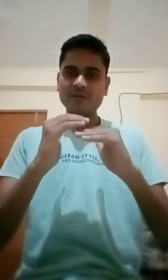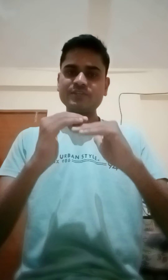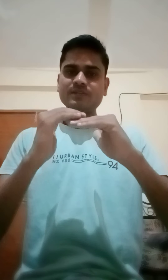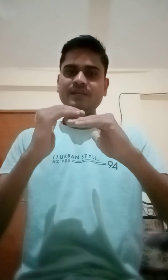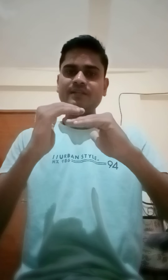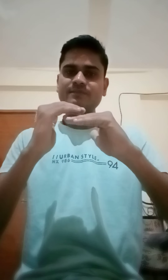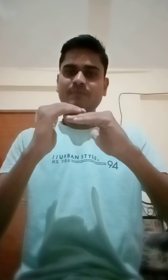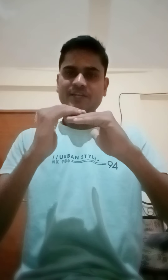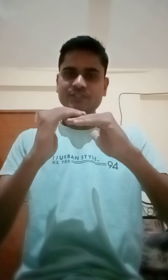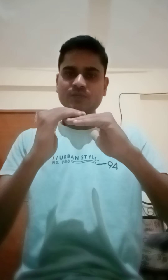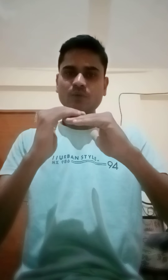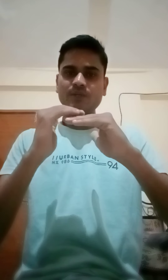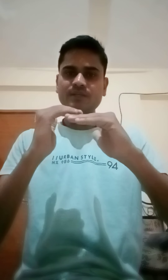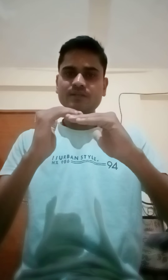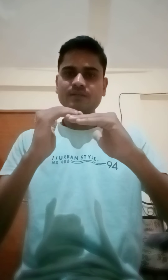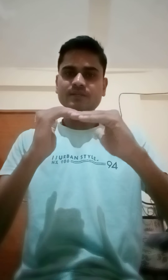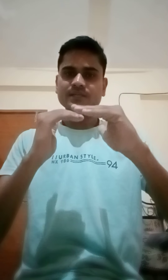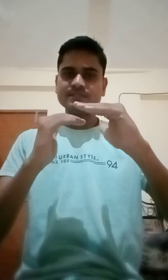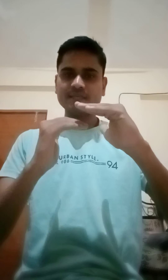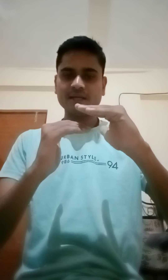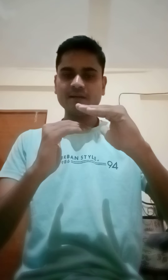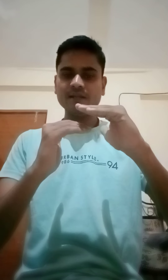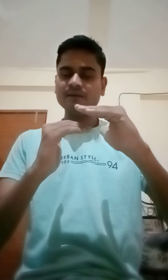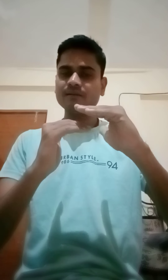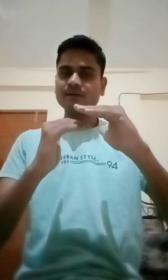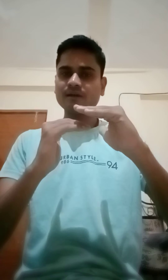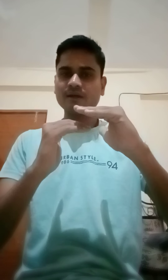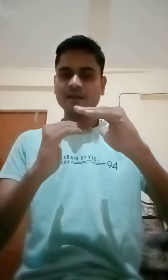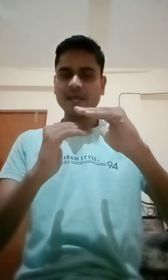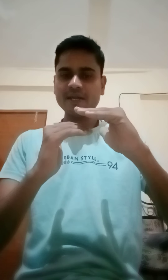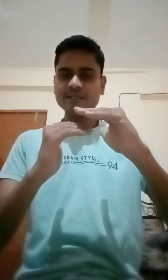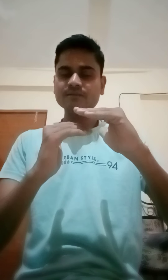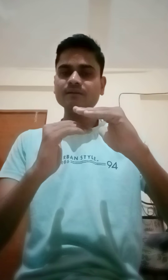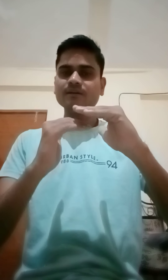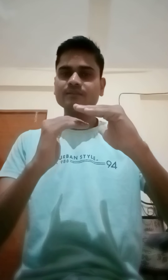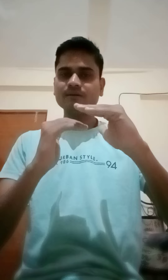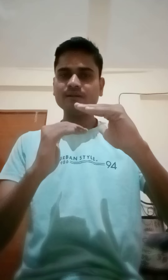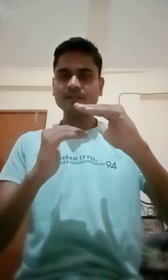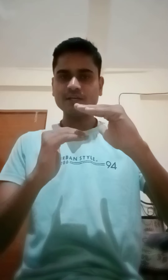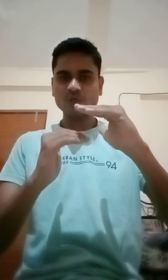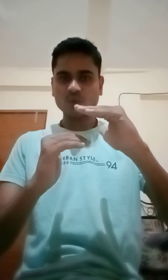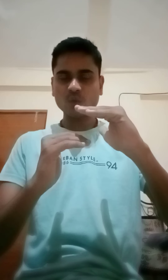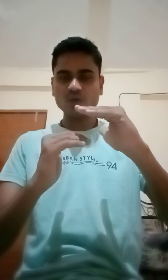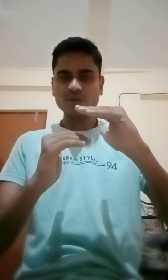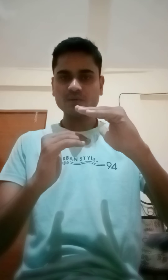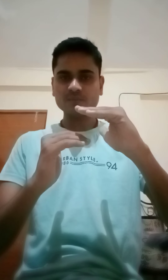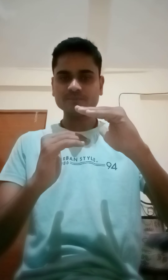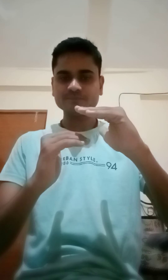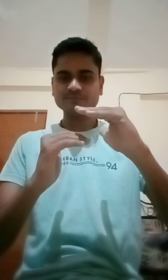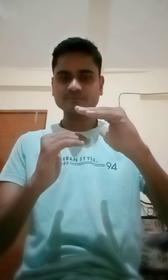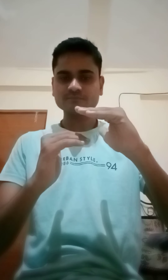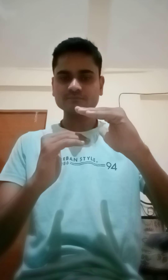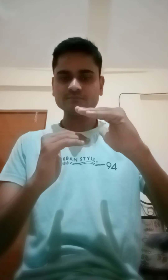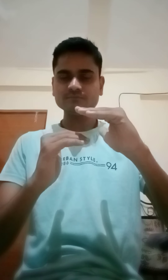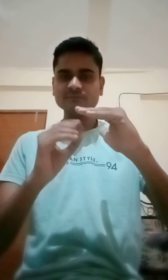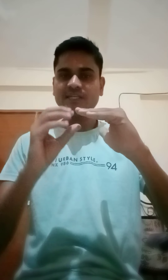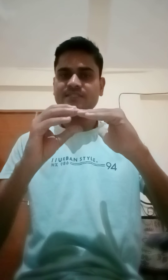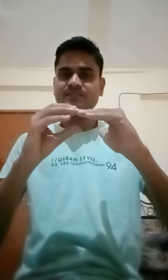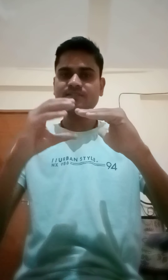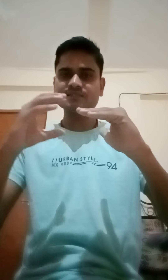first layer is plastic coating, second layer cladding, third layer core. Its